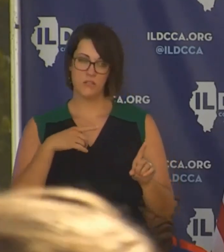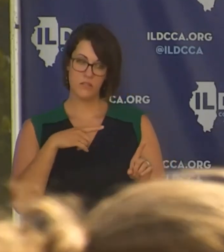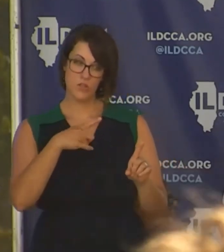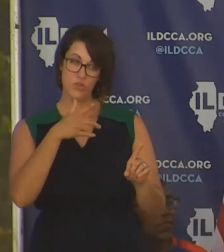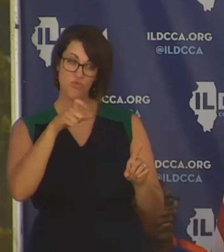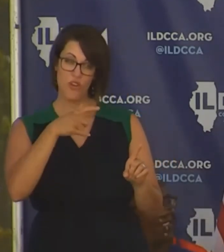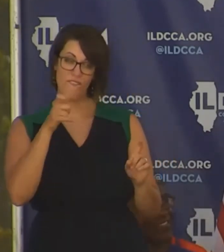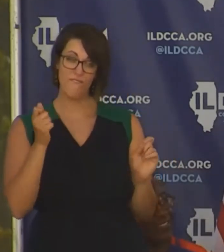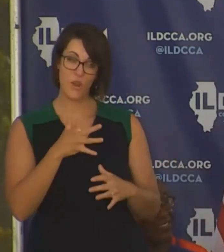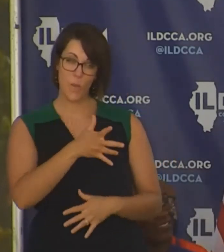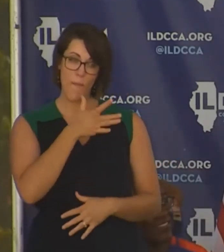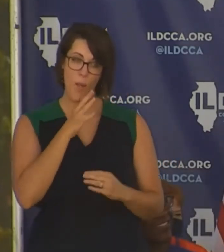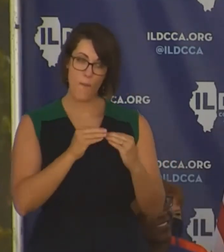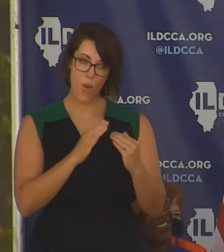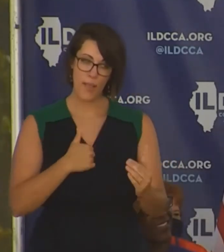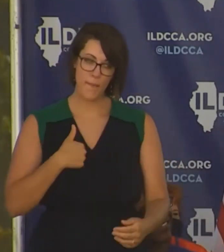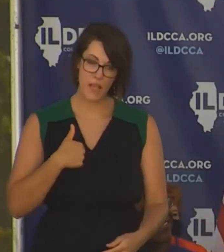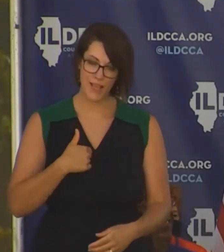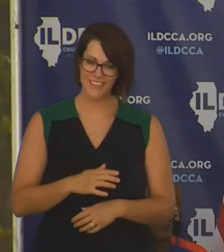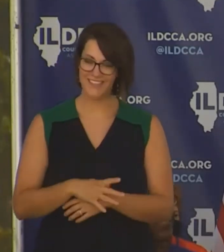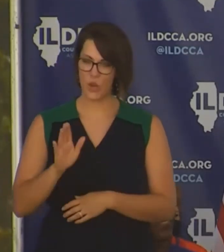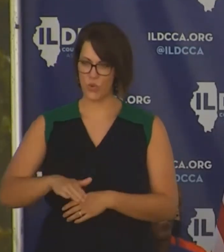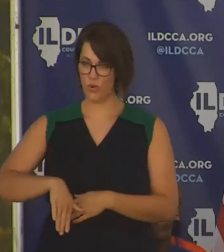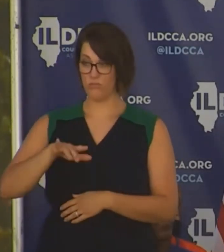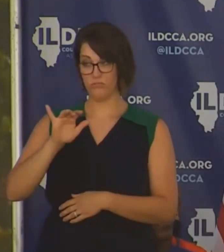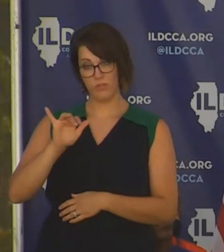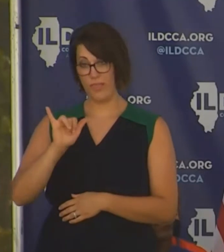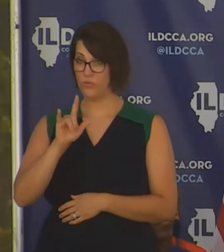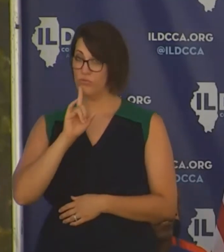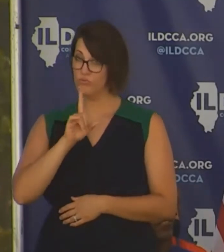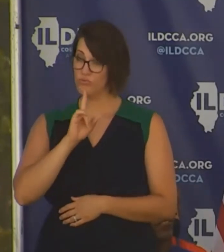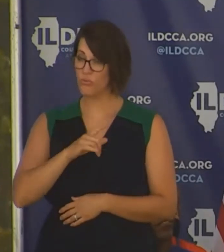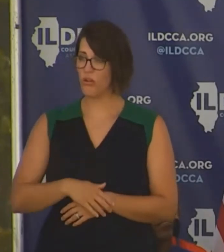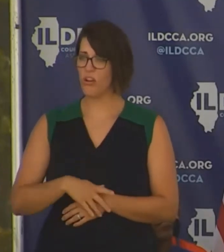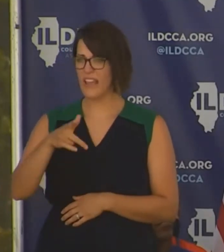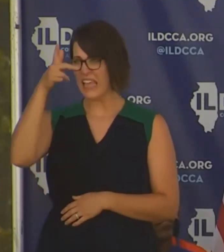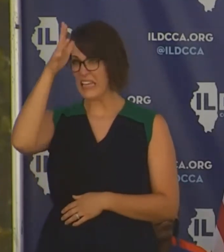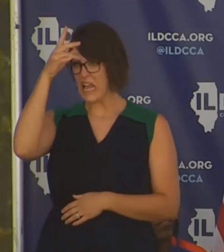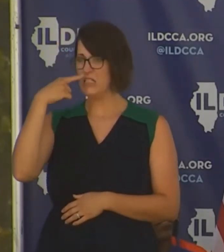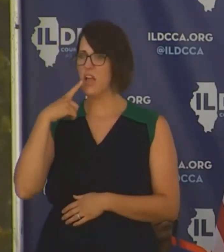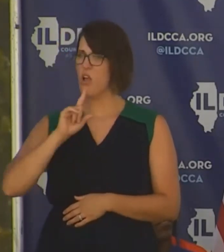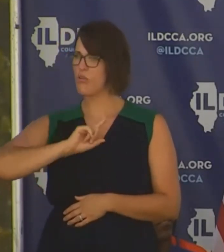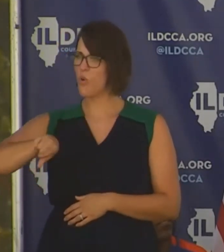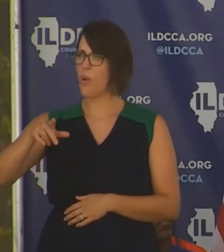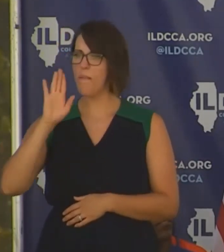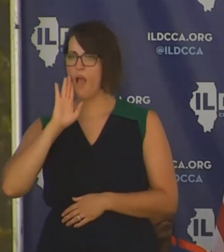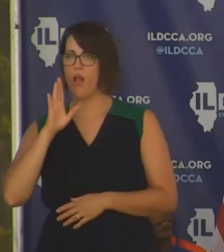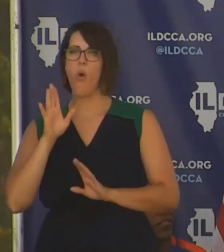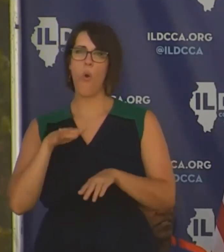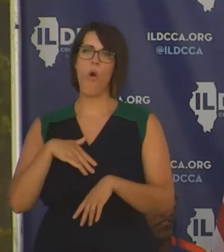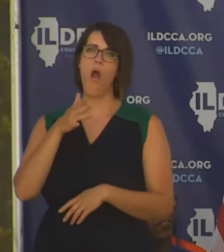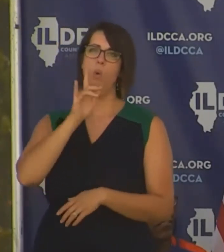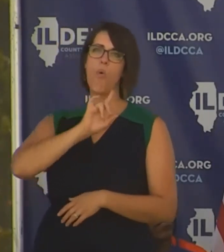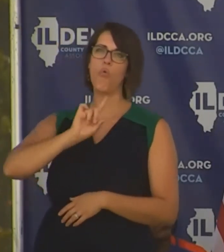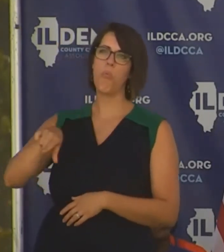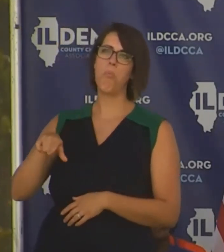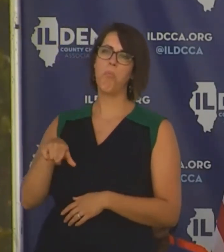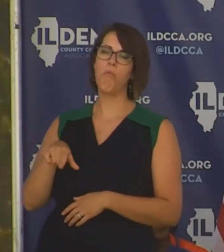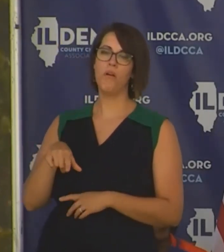me. And growing up, that's a true statement. Dad said, get your butt in the bedroom, I'll be there in a minute. Mom followed you in the